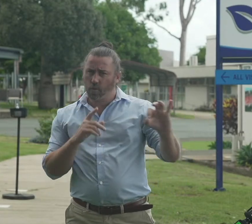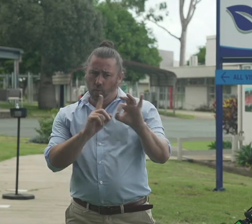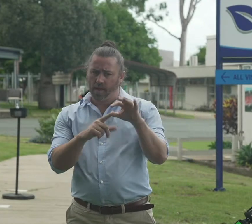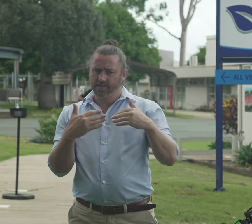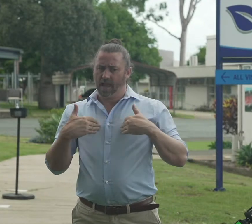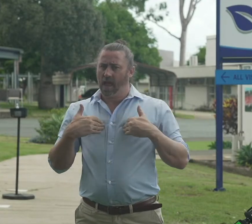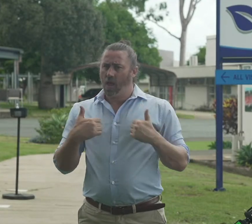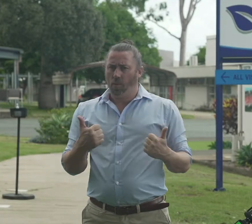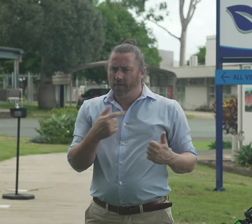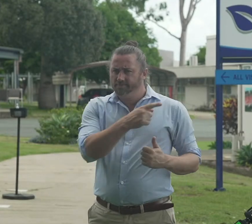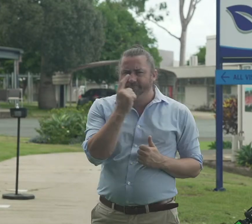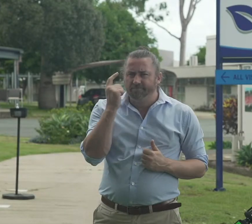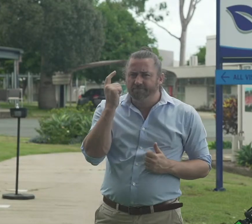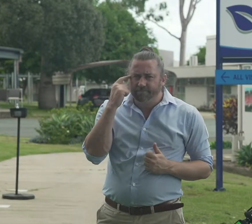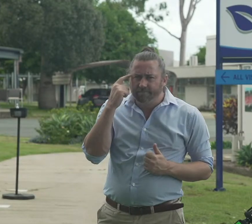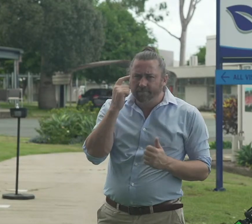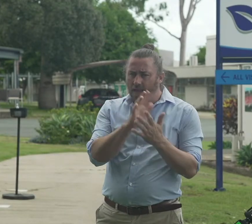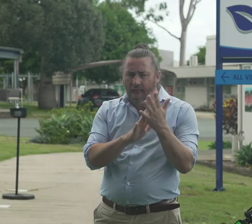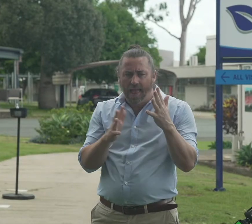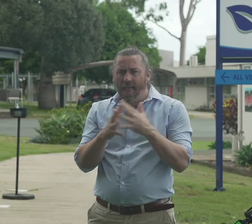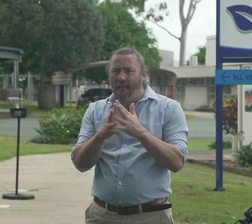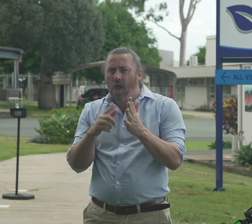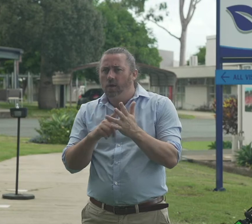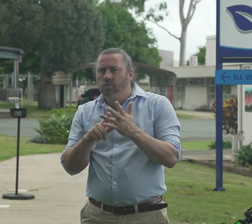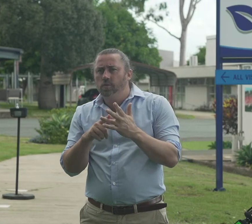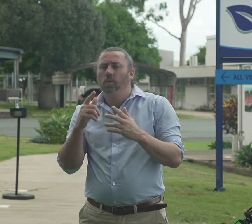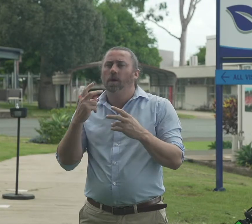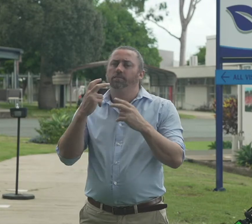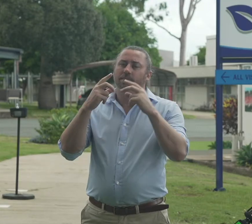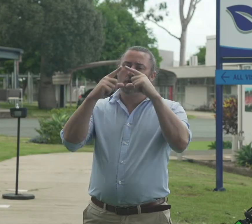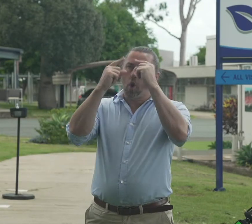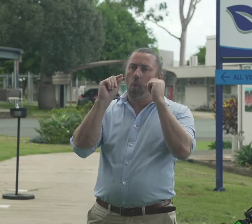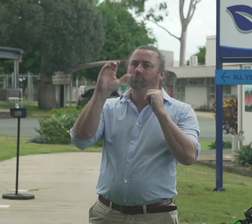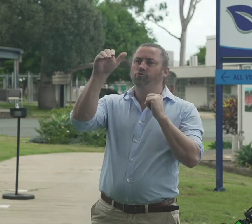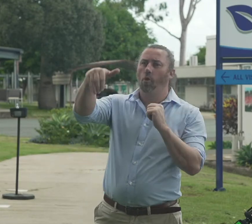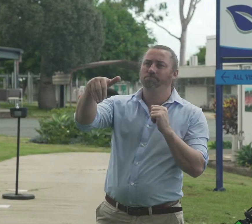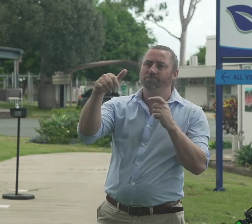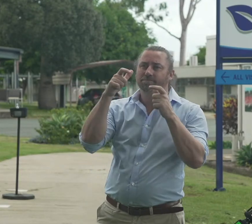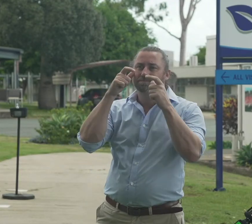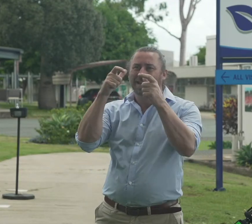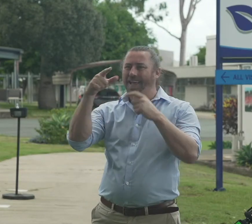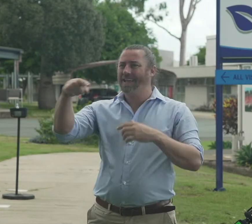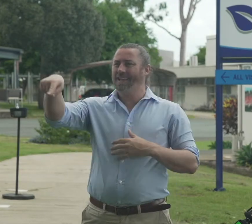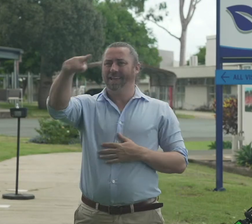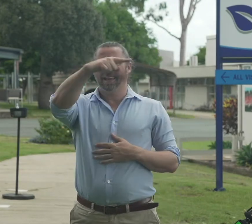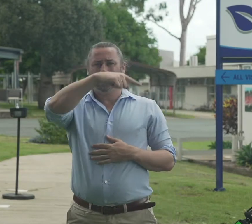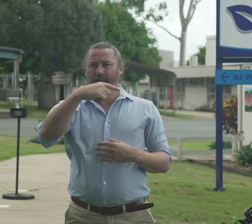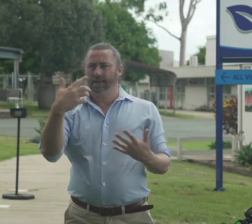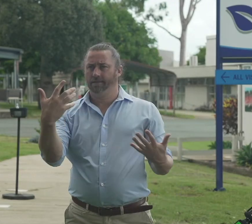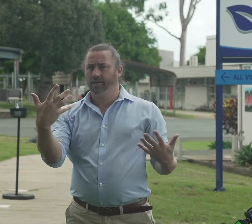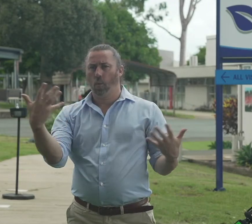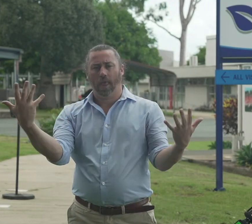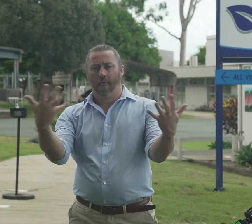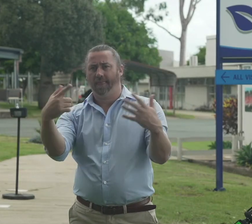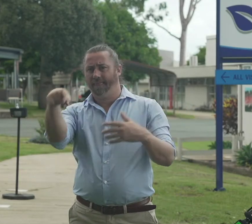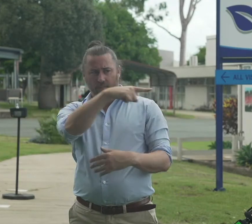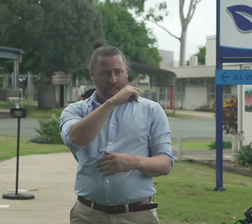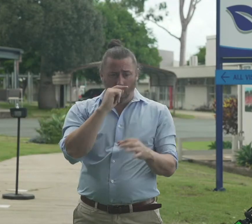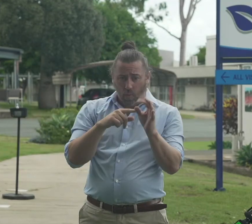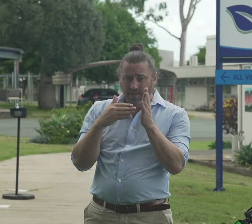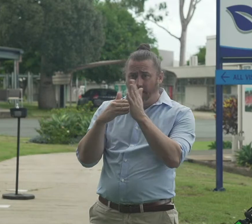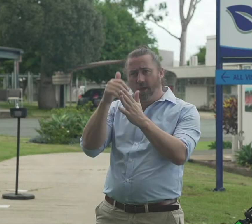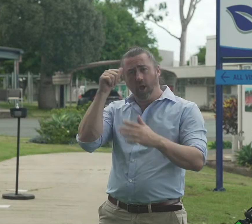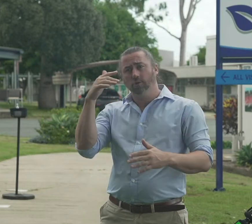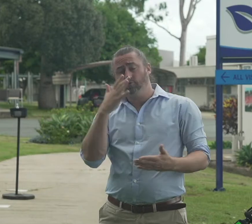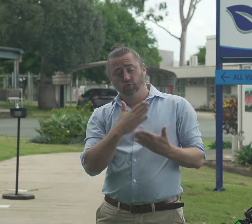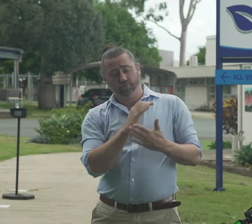in place to improve the rollout of boosters in aged care? I know it's a larger federal government responsibility, but it must be concerning that we're still seeing these